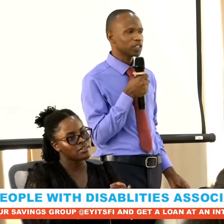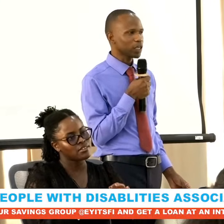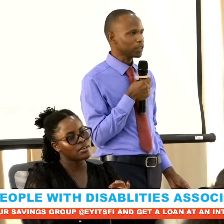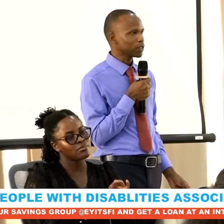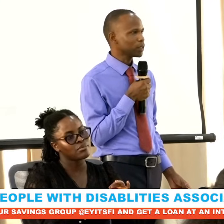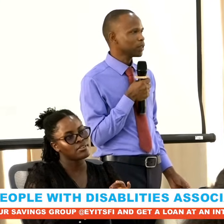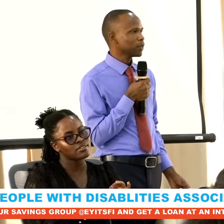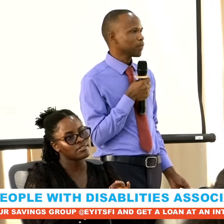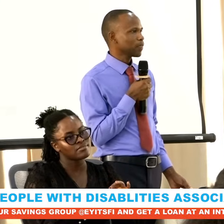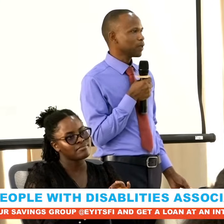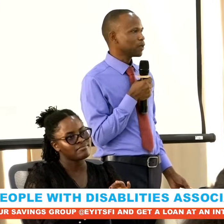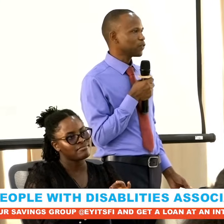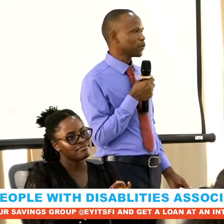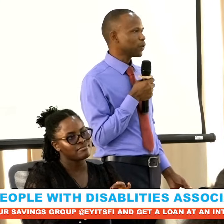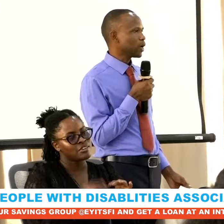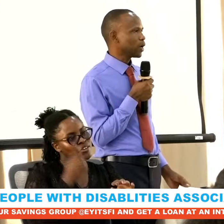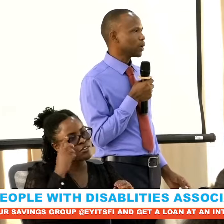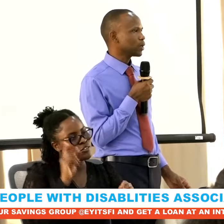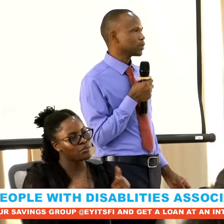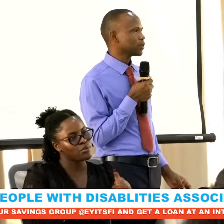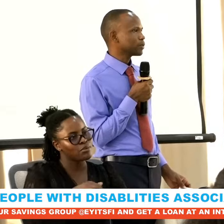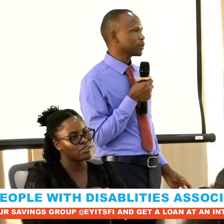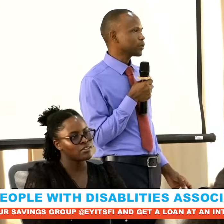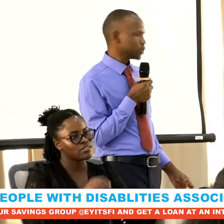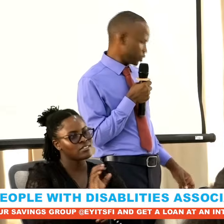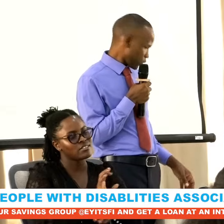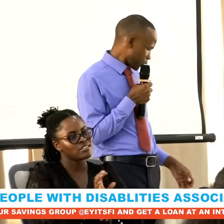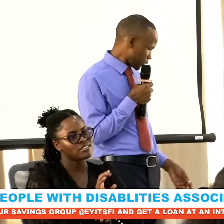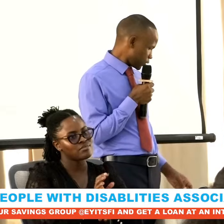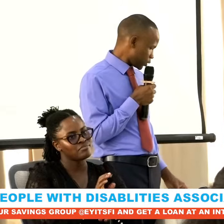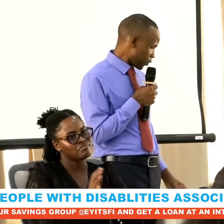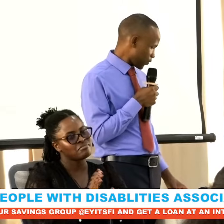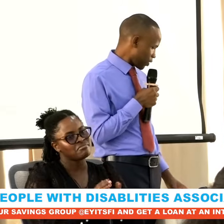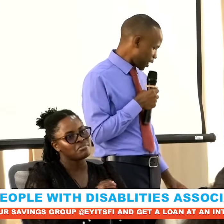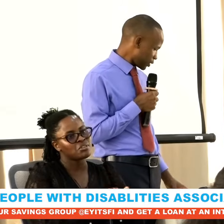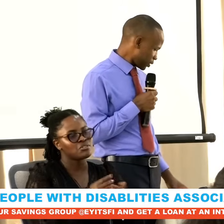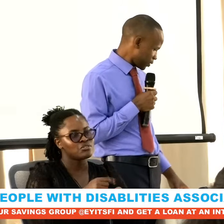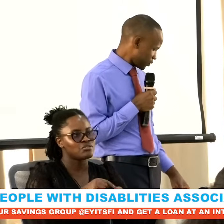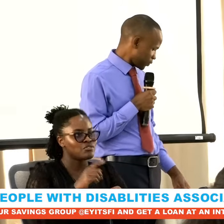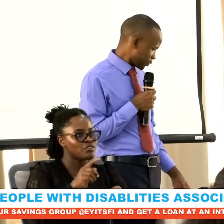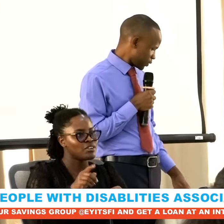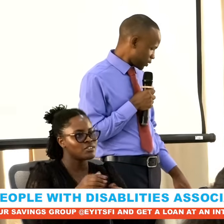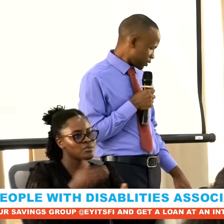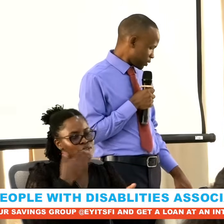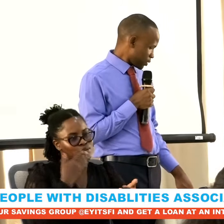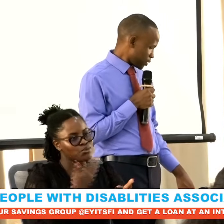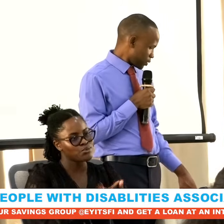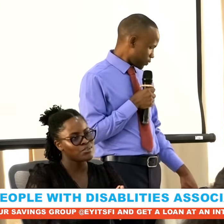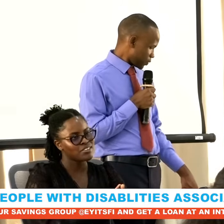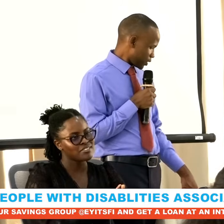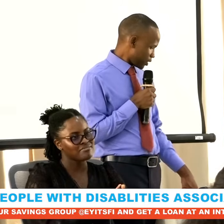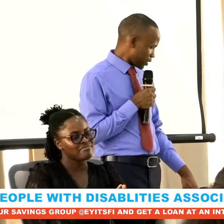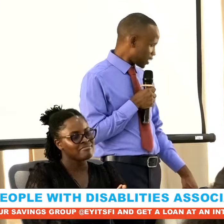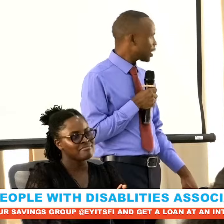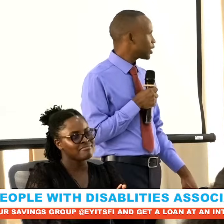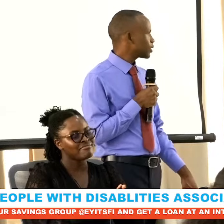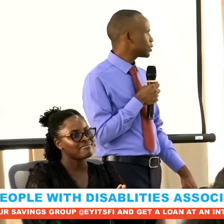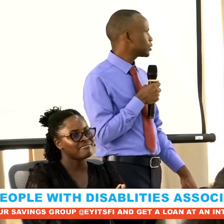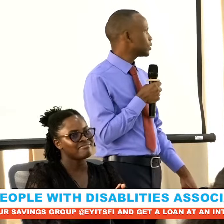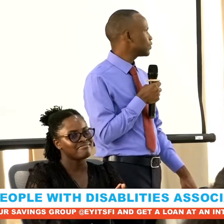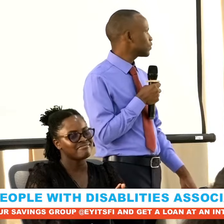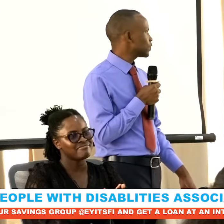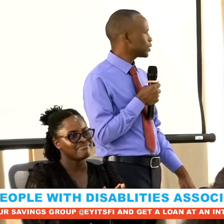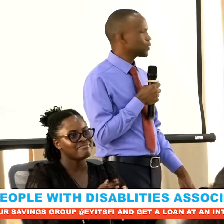in church. And for her, because she was also very active, when